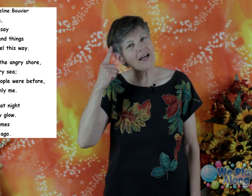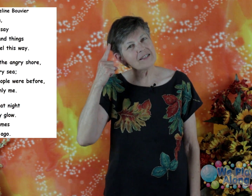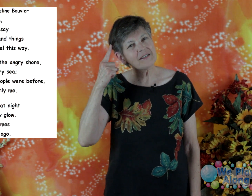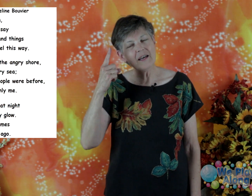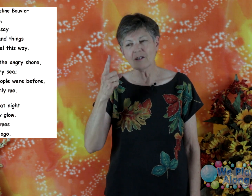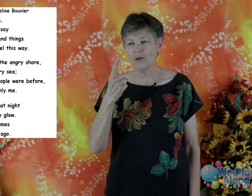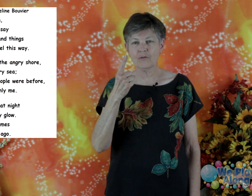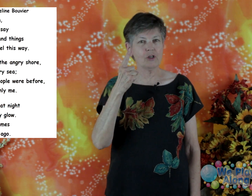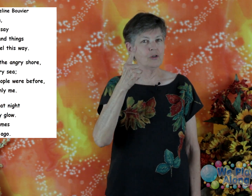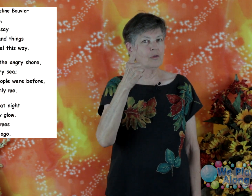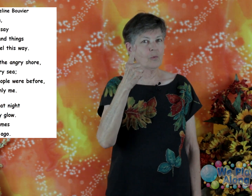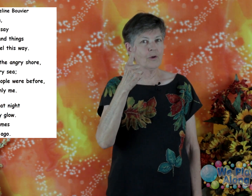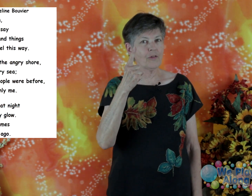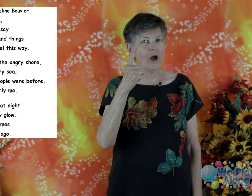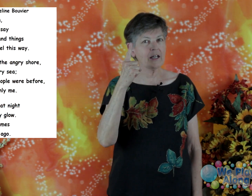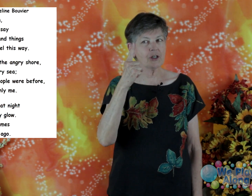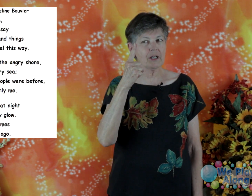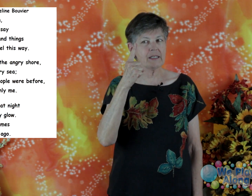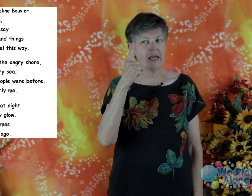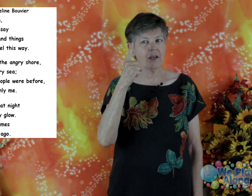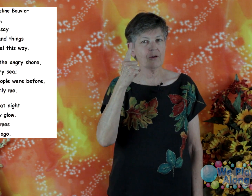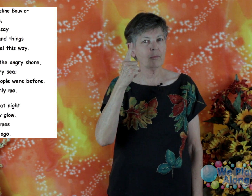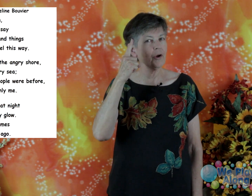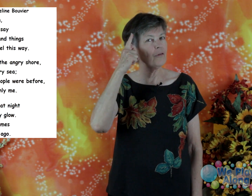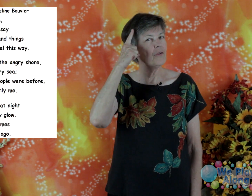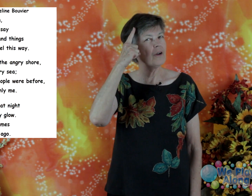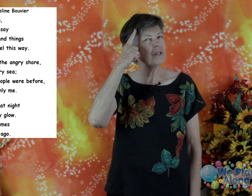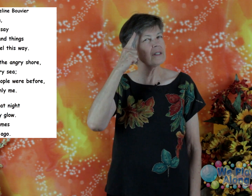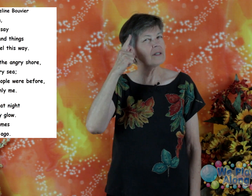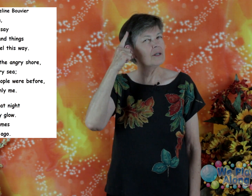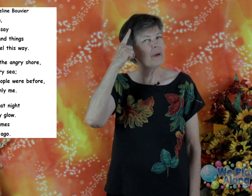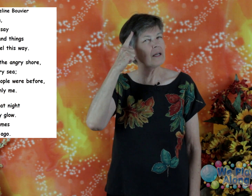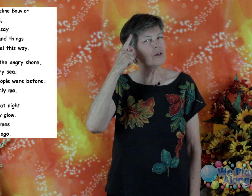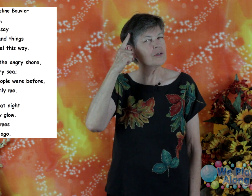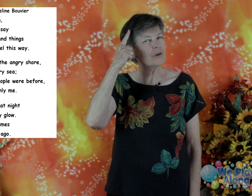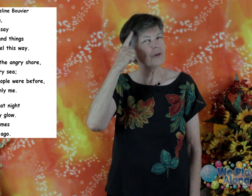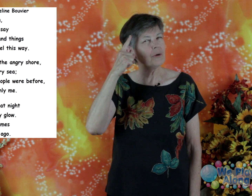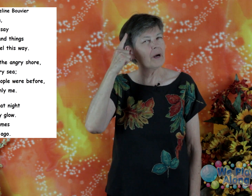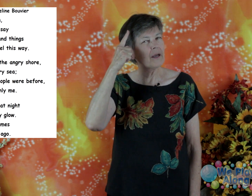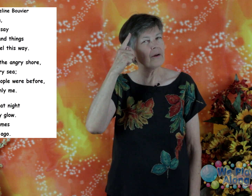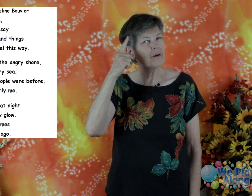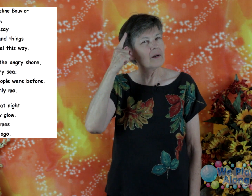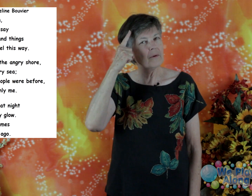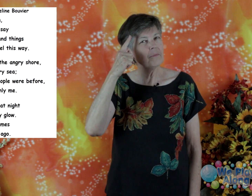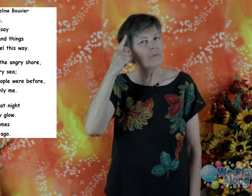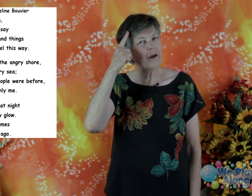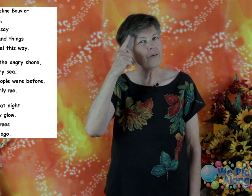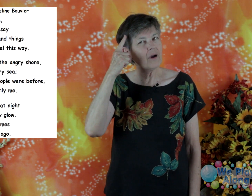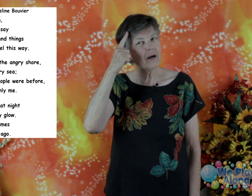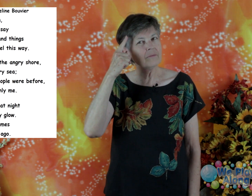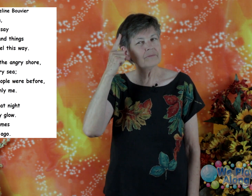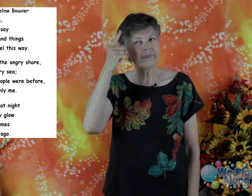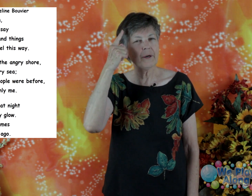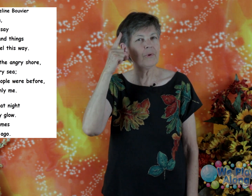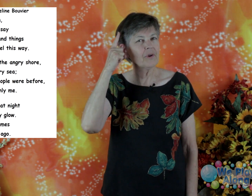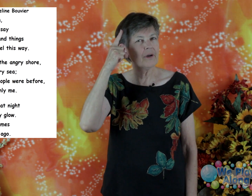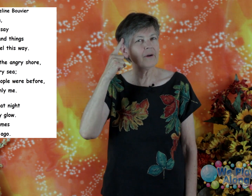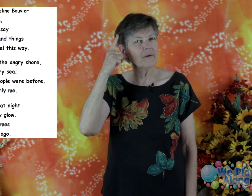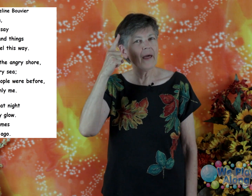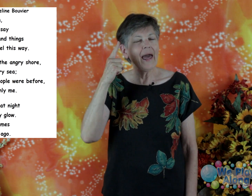Thoughts. So to do the word thoughts, you're going to take your pointer finger and just make a little circle here by your temple here.